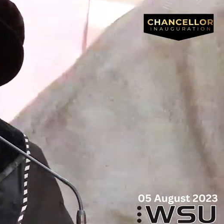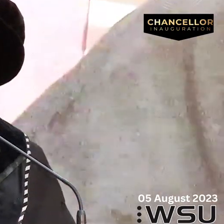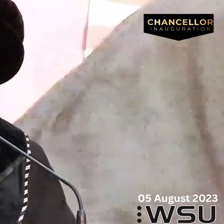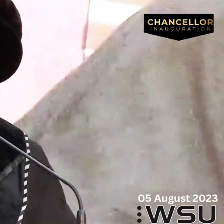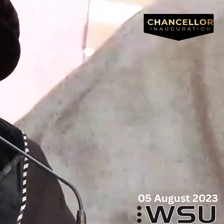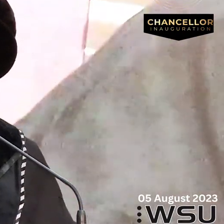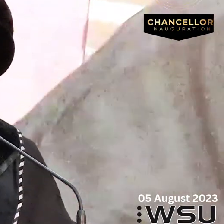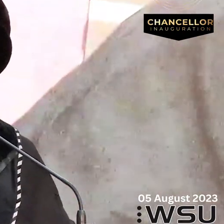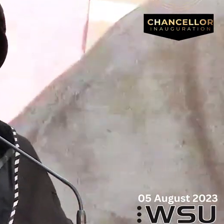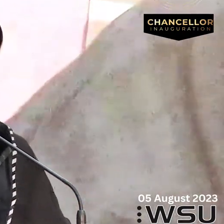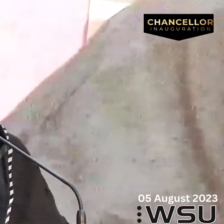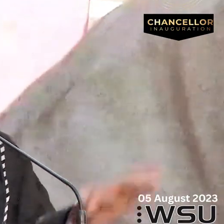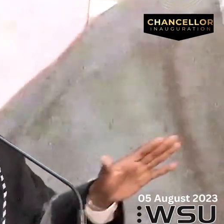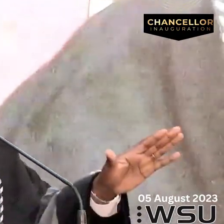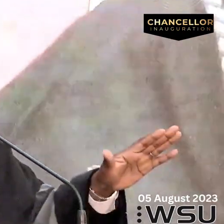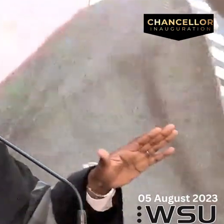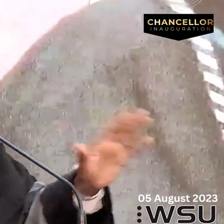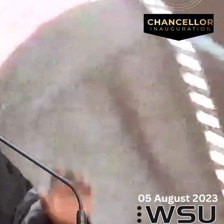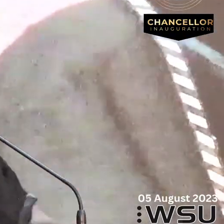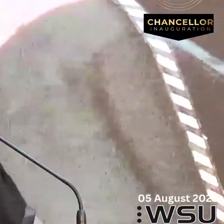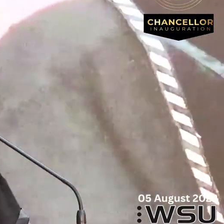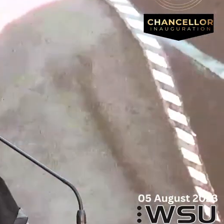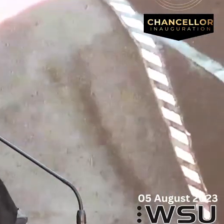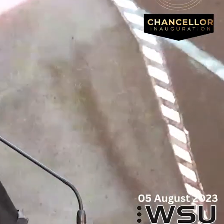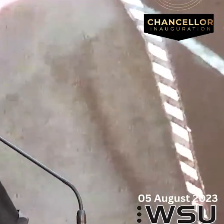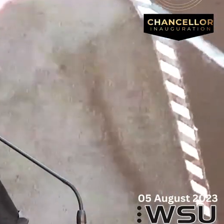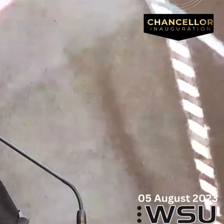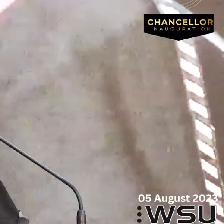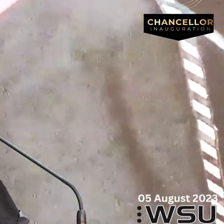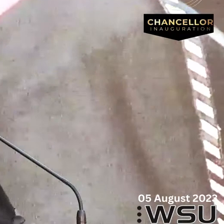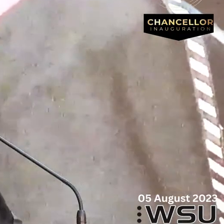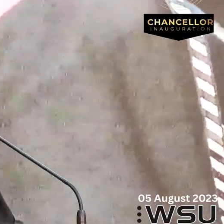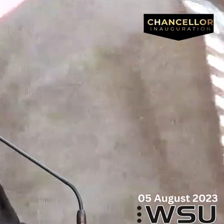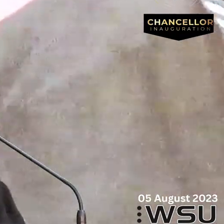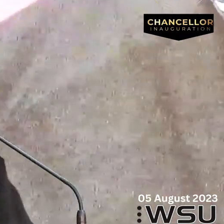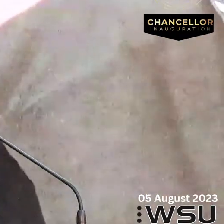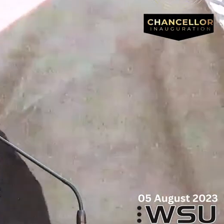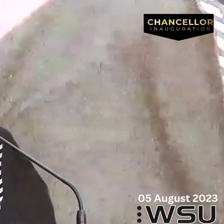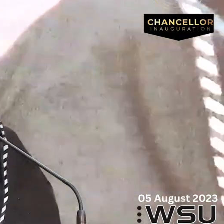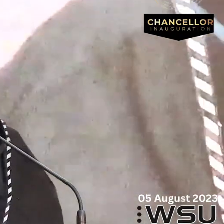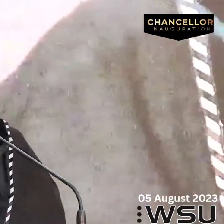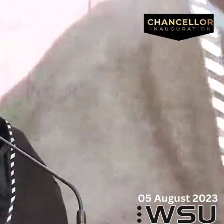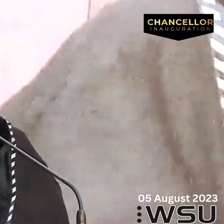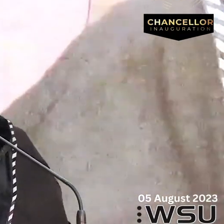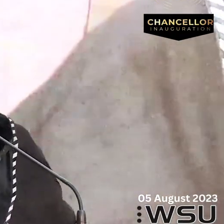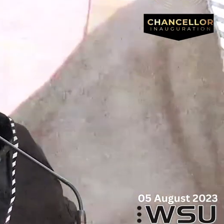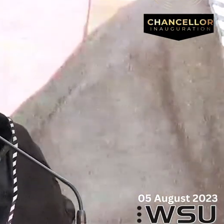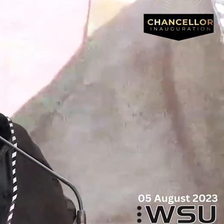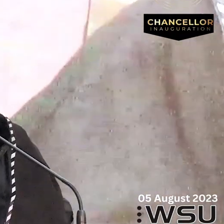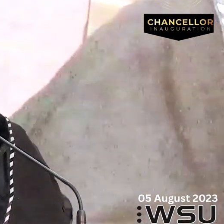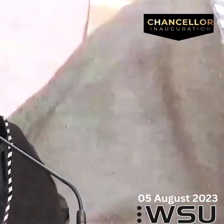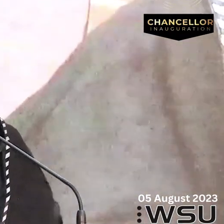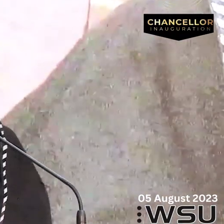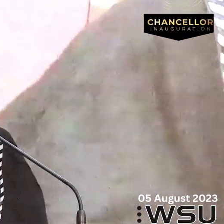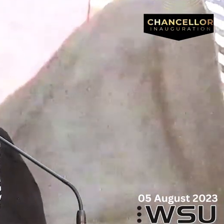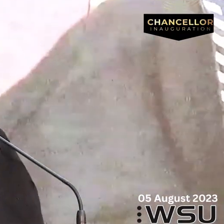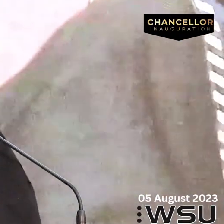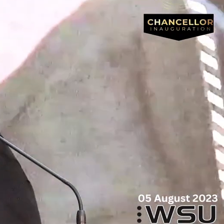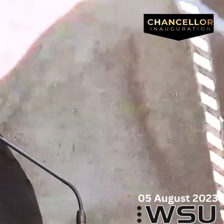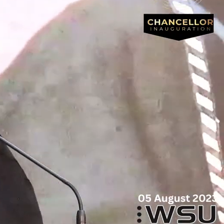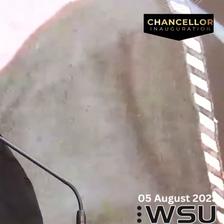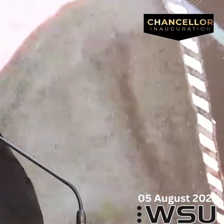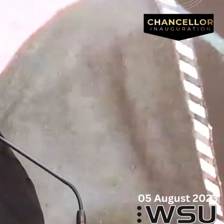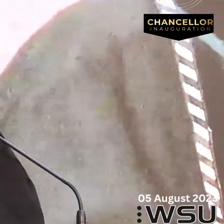lulapha, jonga ngapha ndiyalubona. Umntu ngumntu ngabantu. I'm sure bane kaya